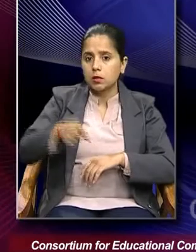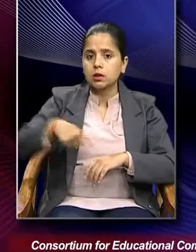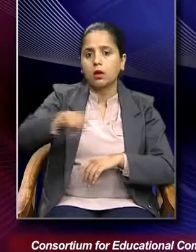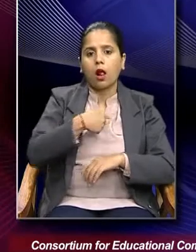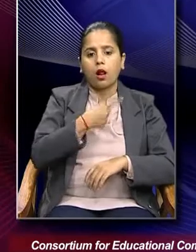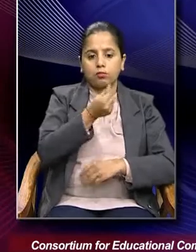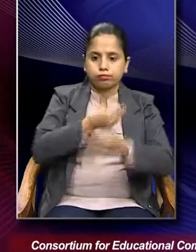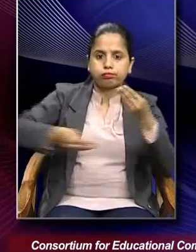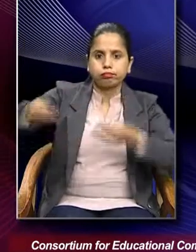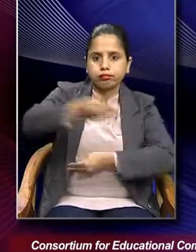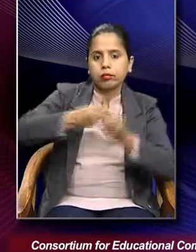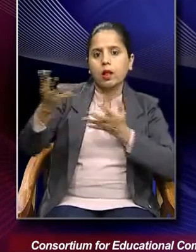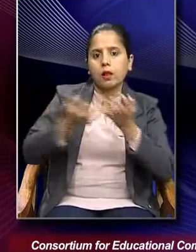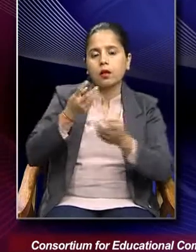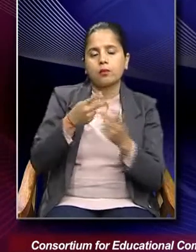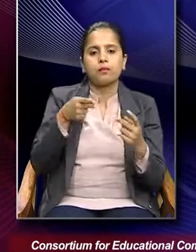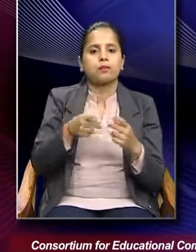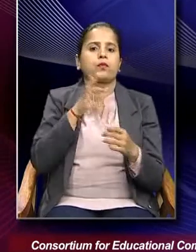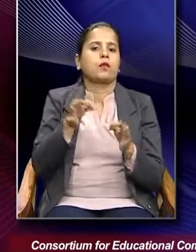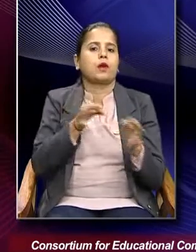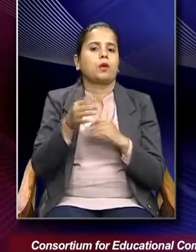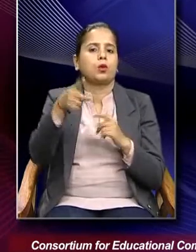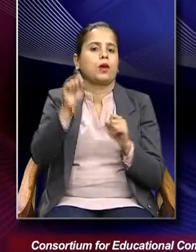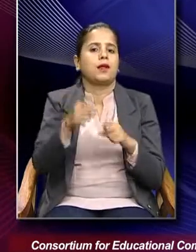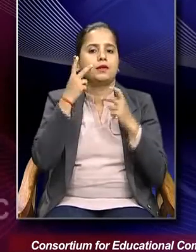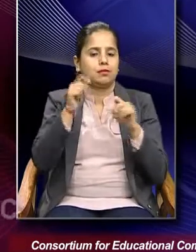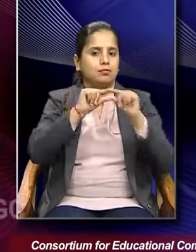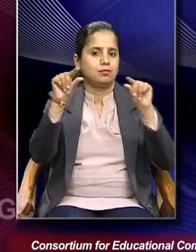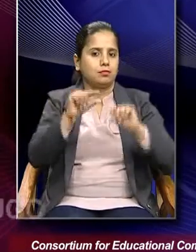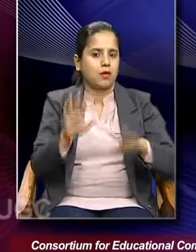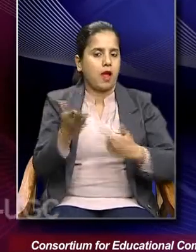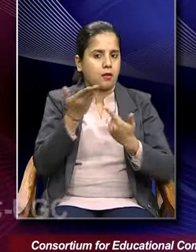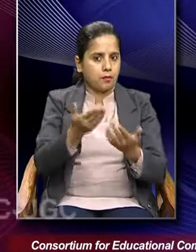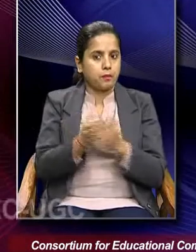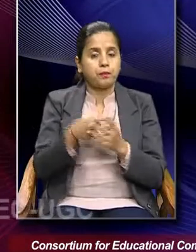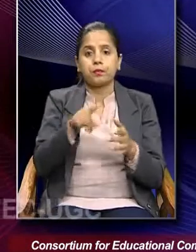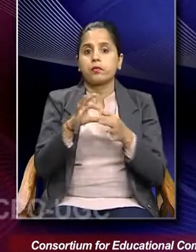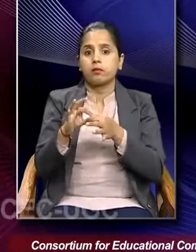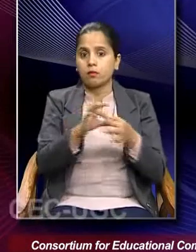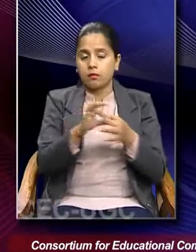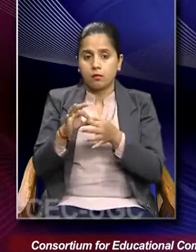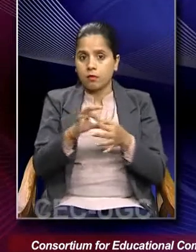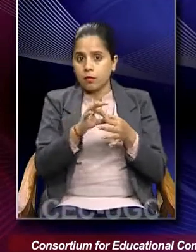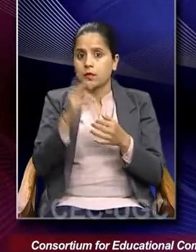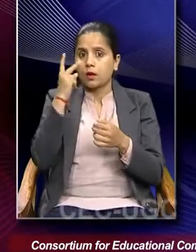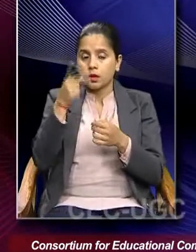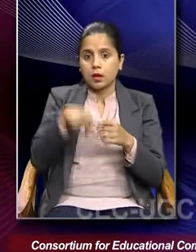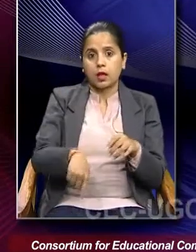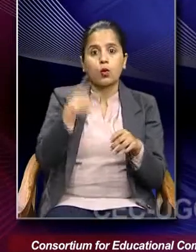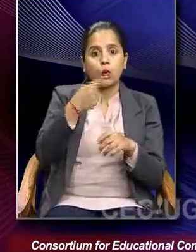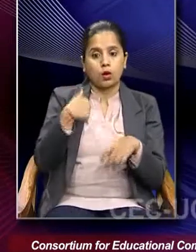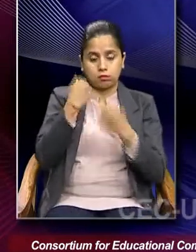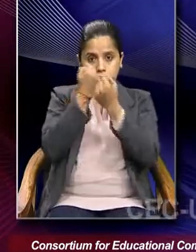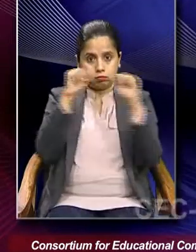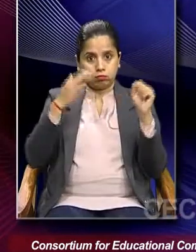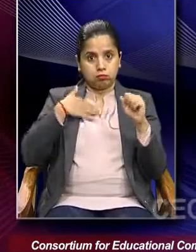earnings. So here a kind of description you can see where the relationship between the dominant states